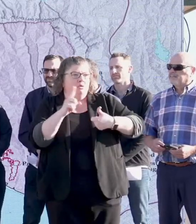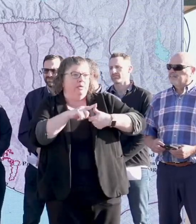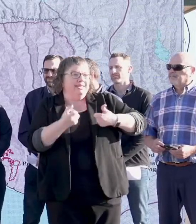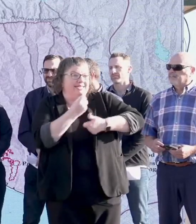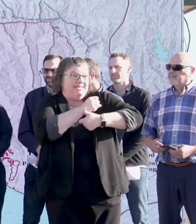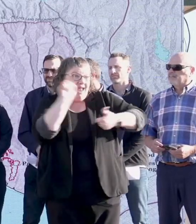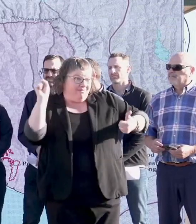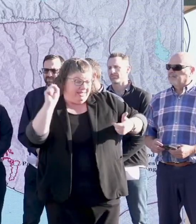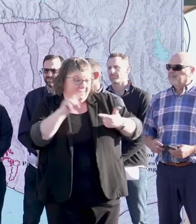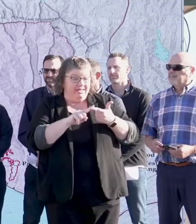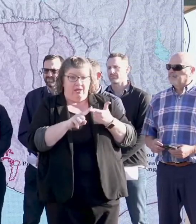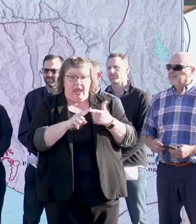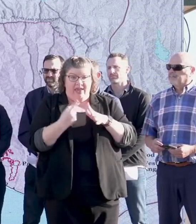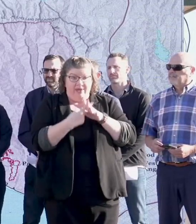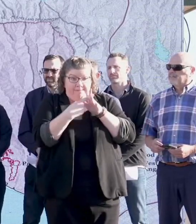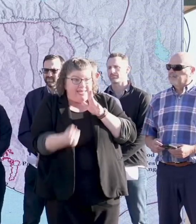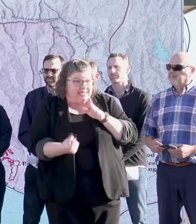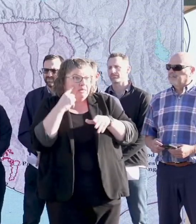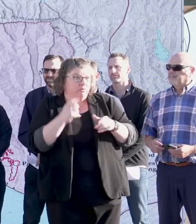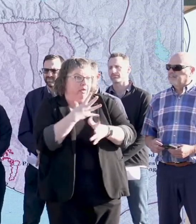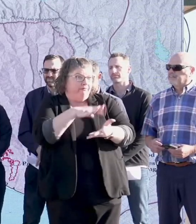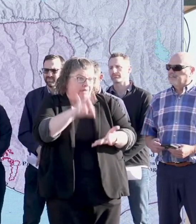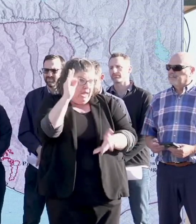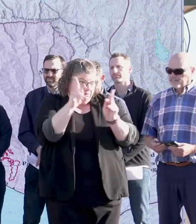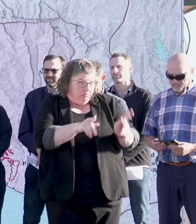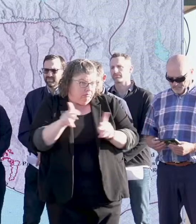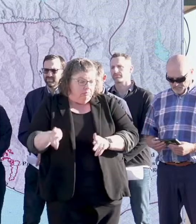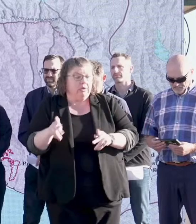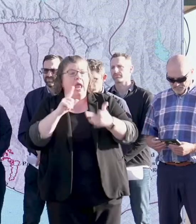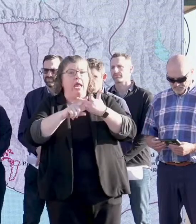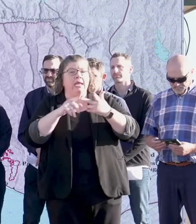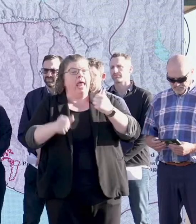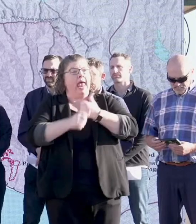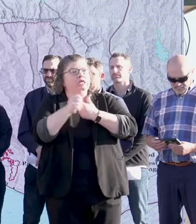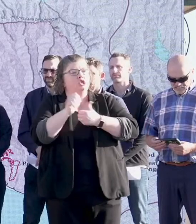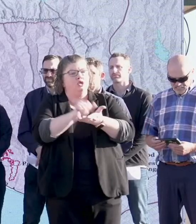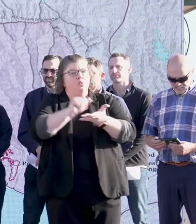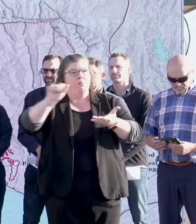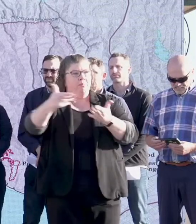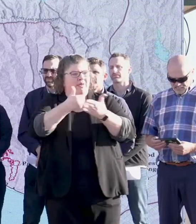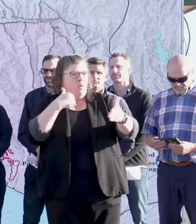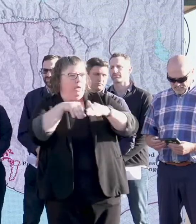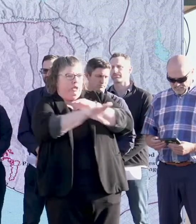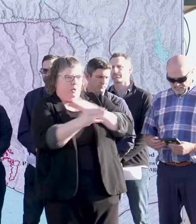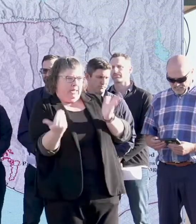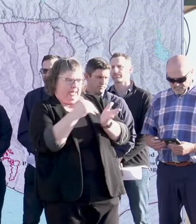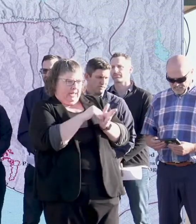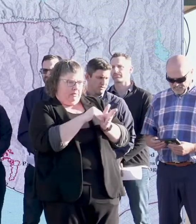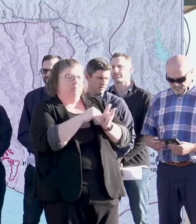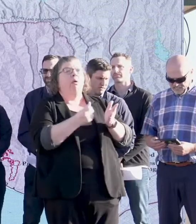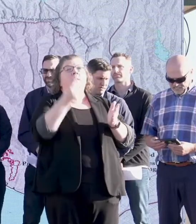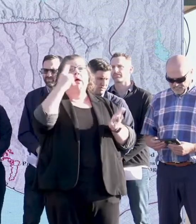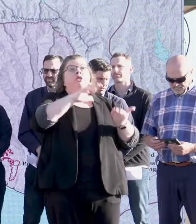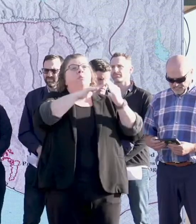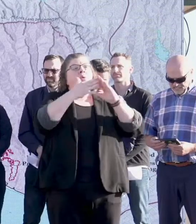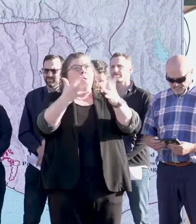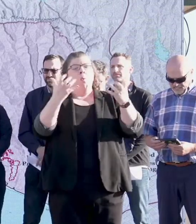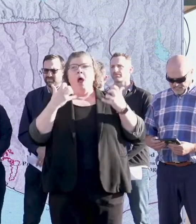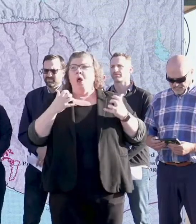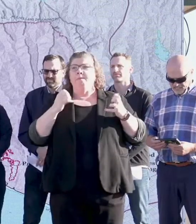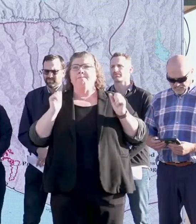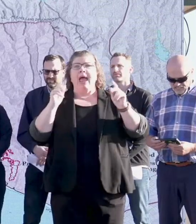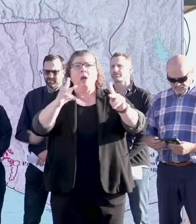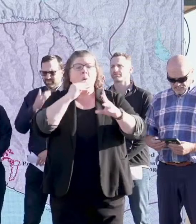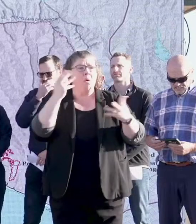locate any missing residents, and clear any hazards before re-entry is permitted. We understand the community's desire to return